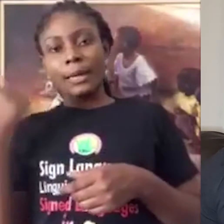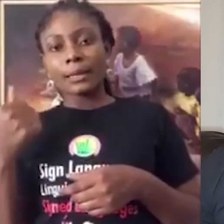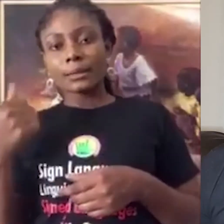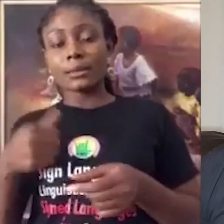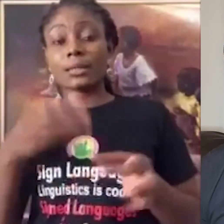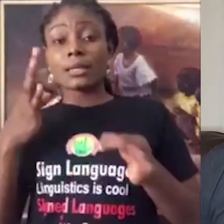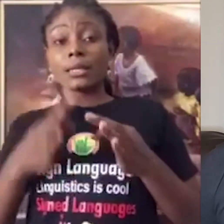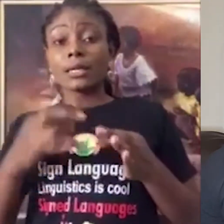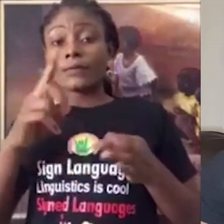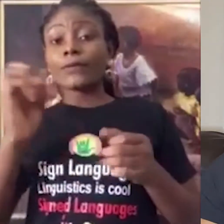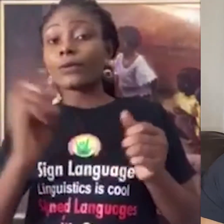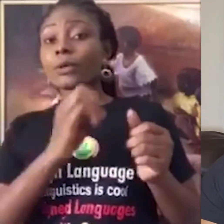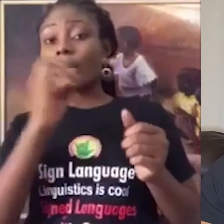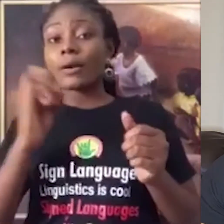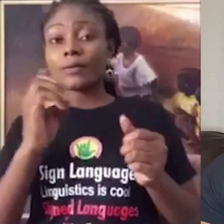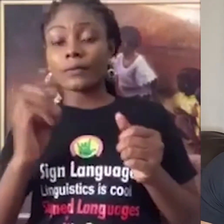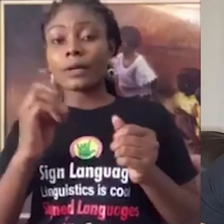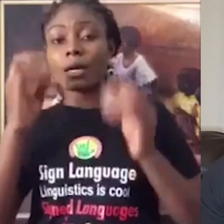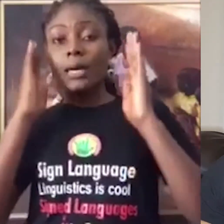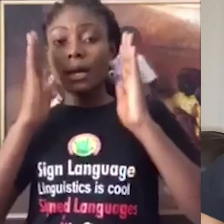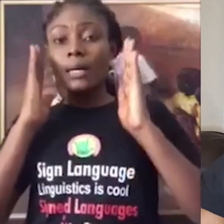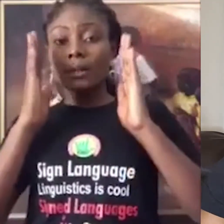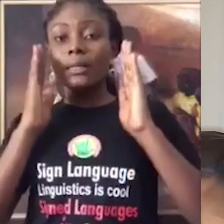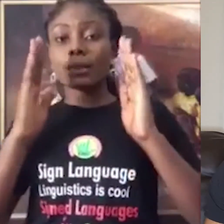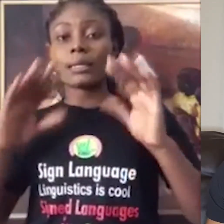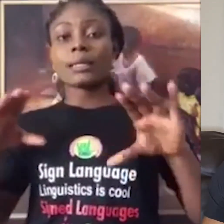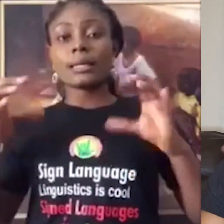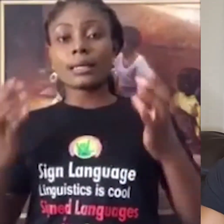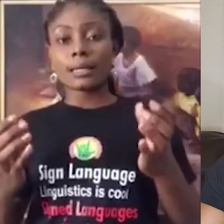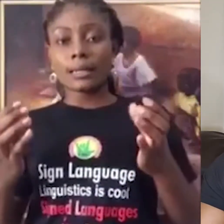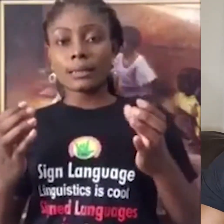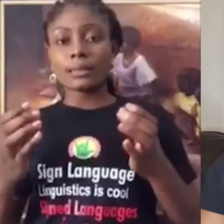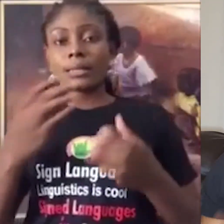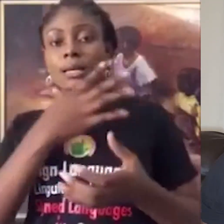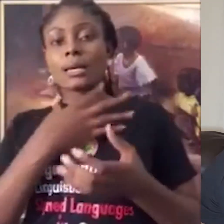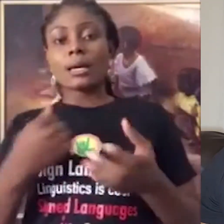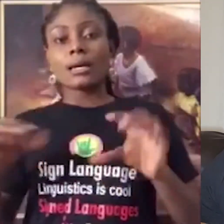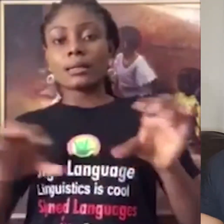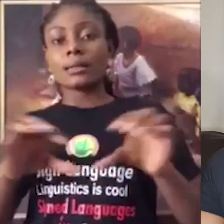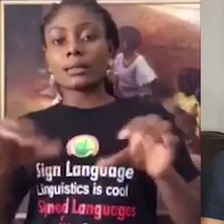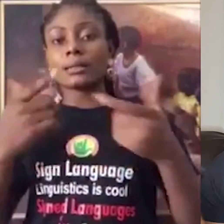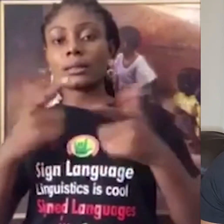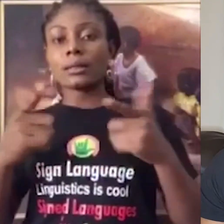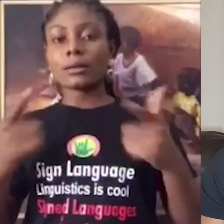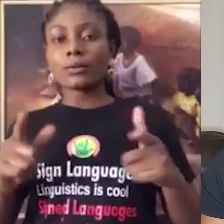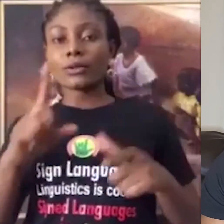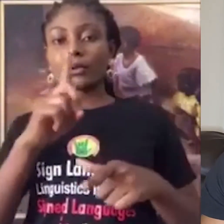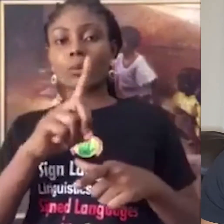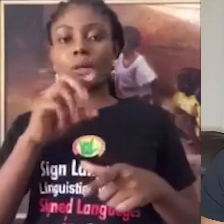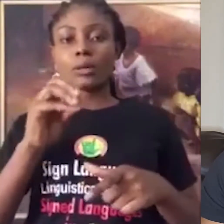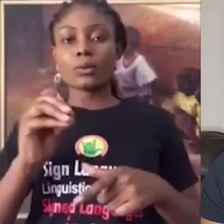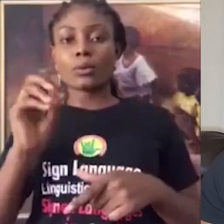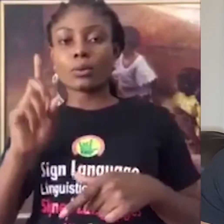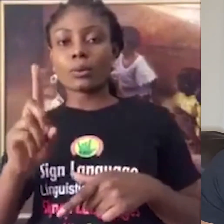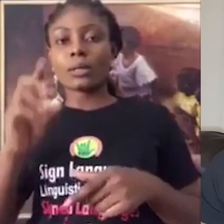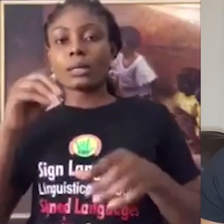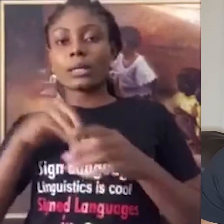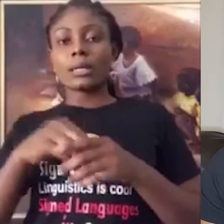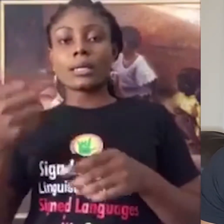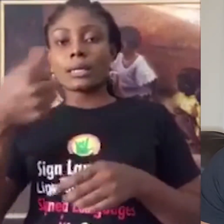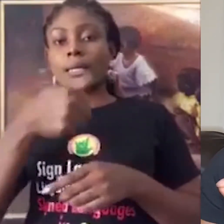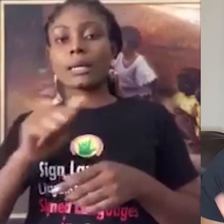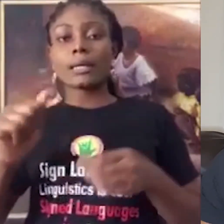nobody forgets, if you ever attended a class and did Linguistics